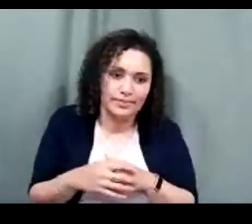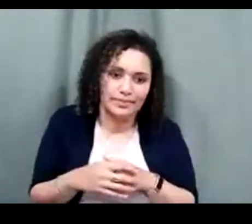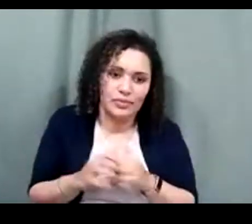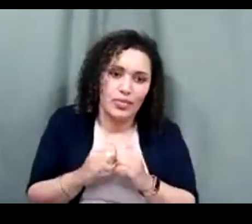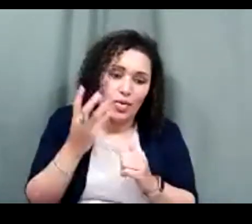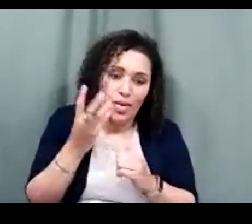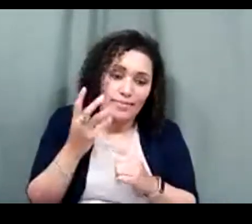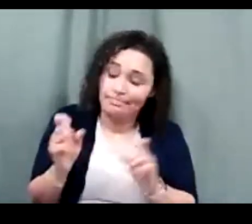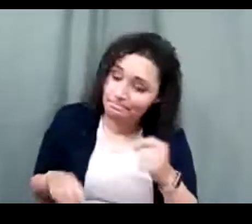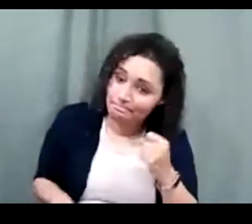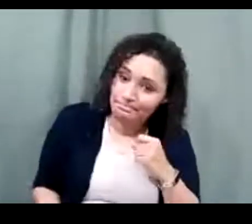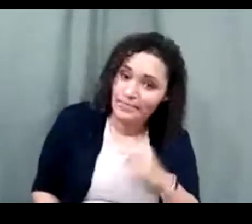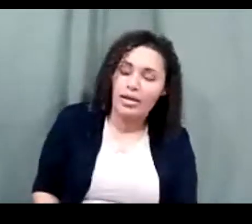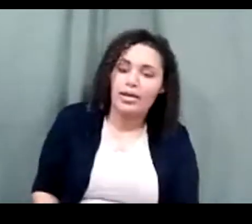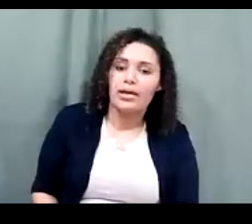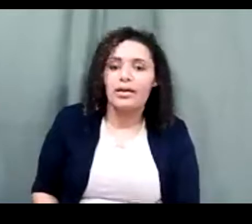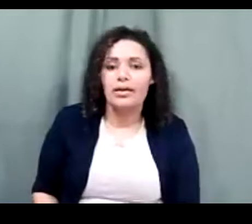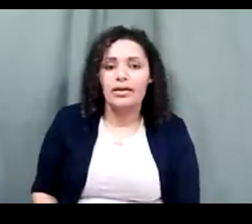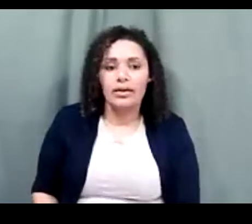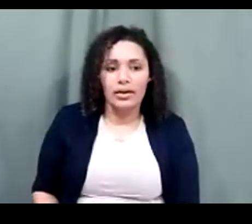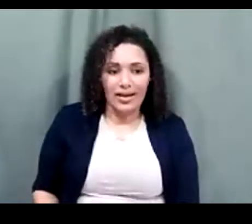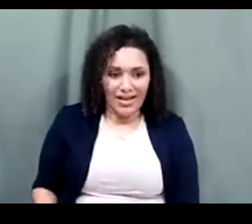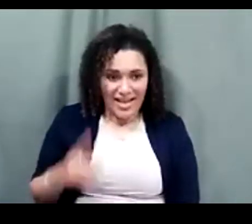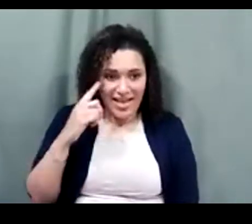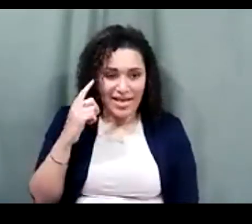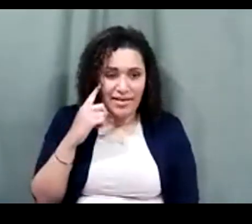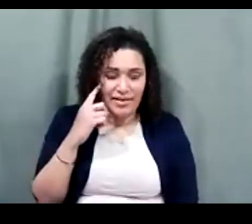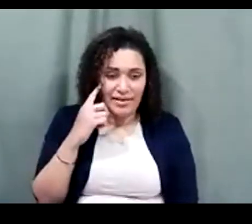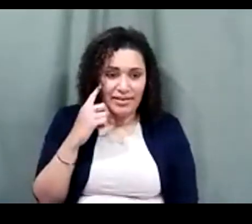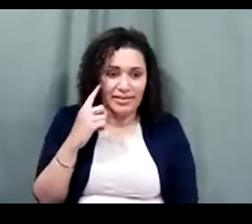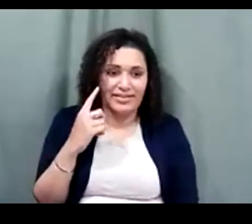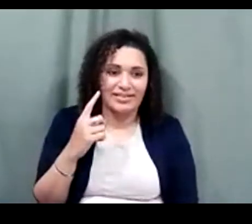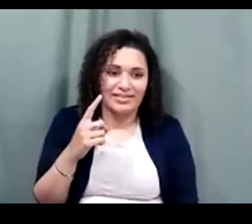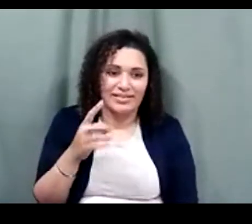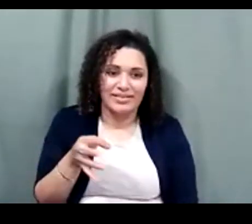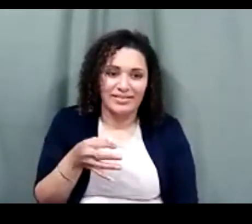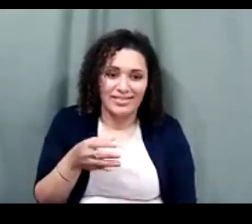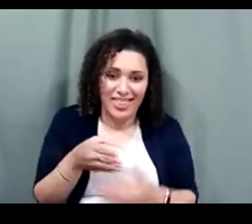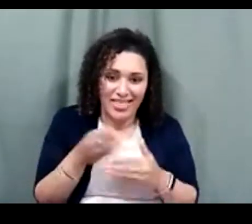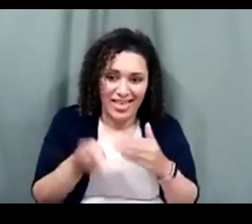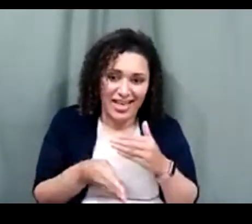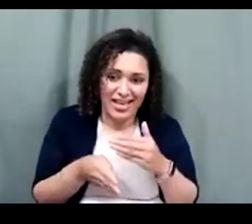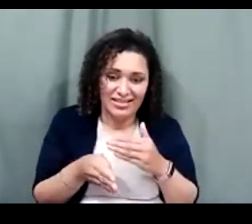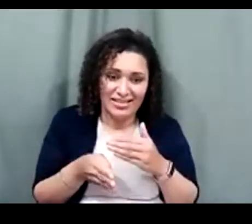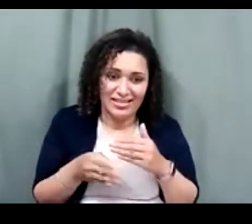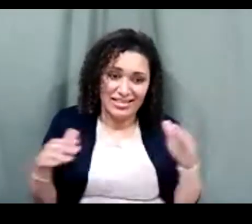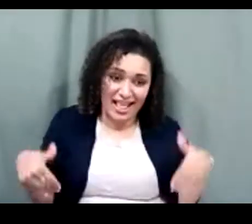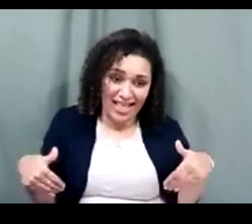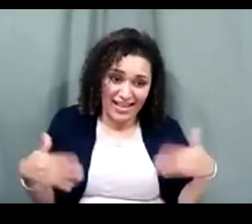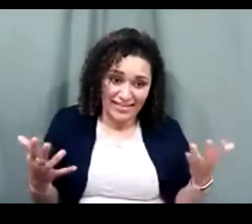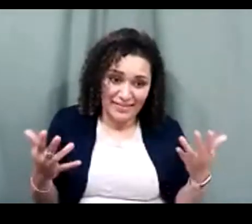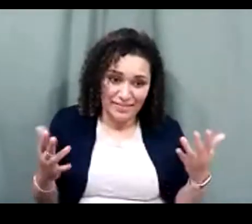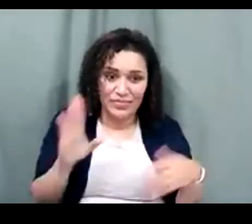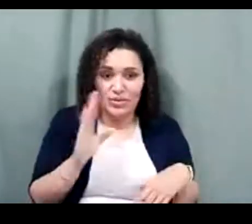interesting. Yeah. So, all right. I think we're heading to the end. Are we? Oh no. It's getting late. We're going to talk